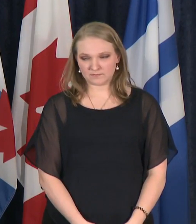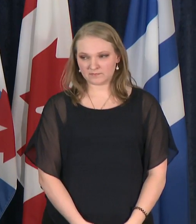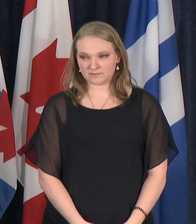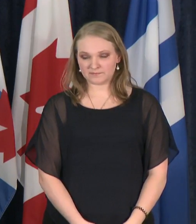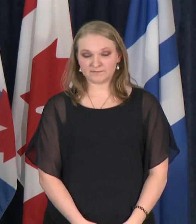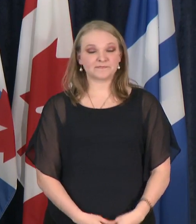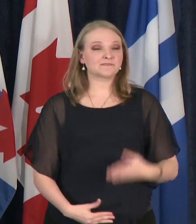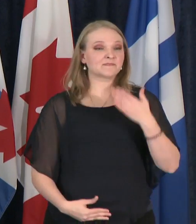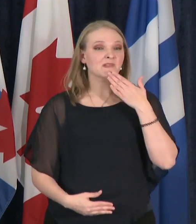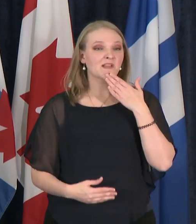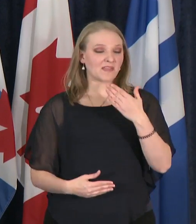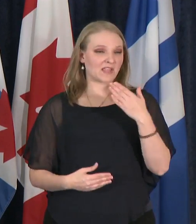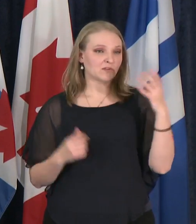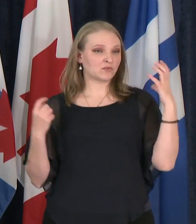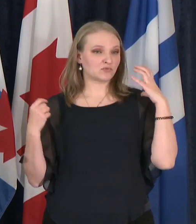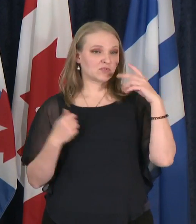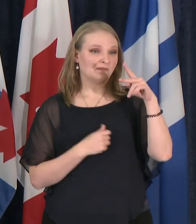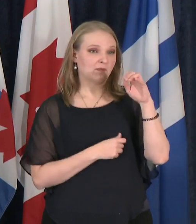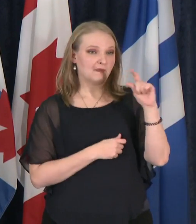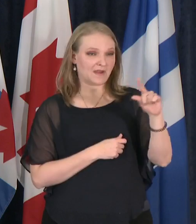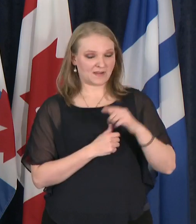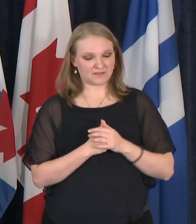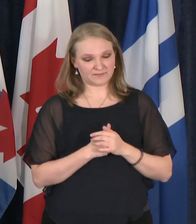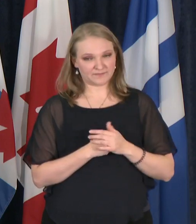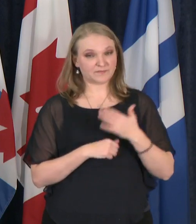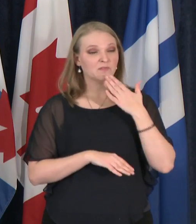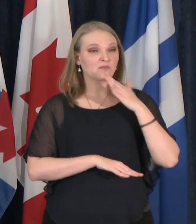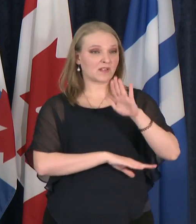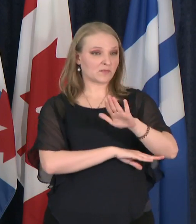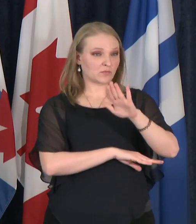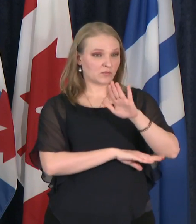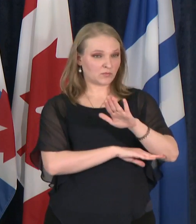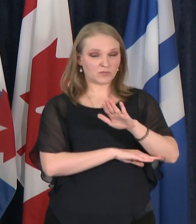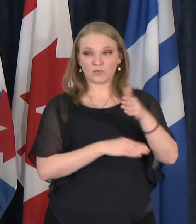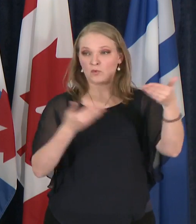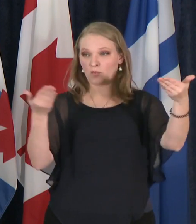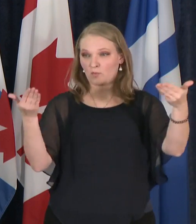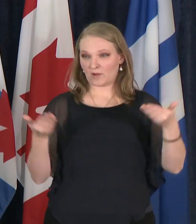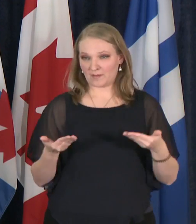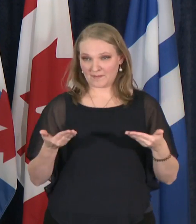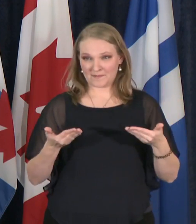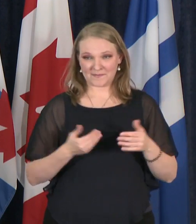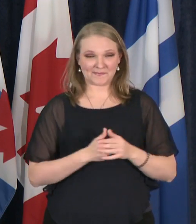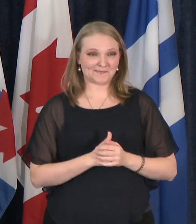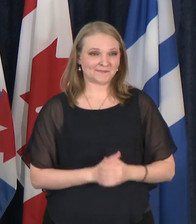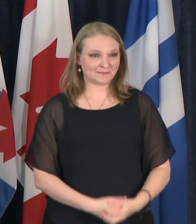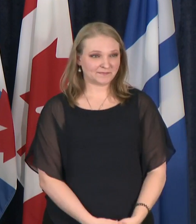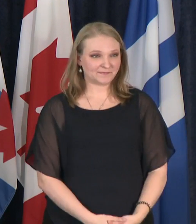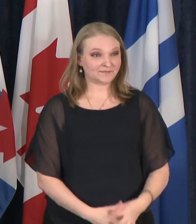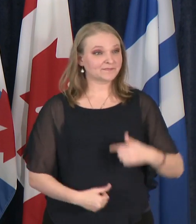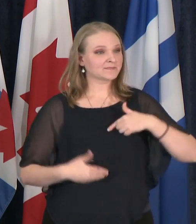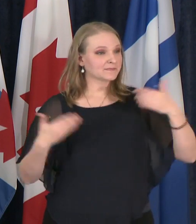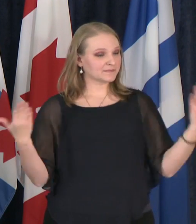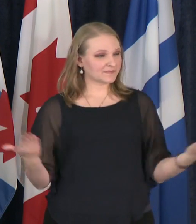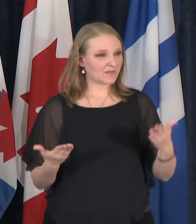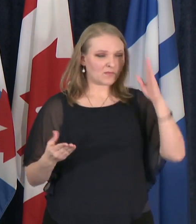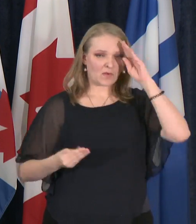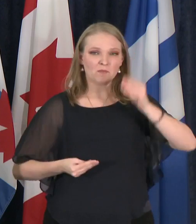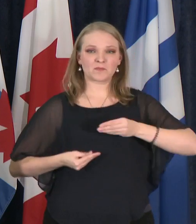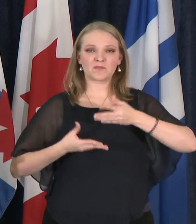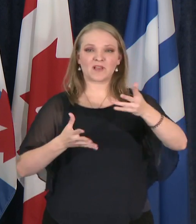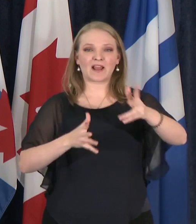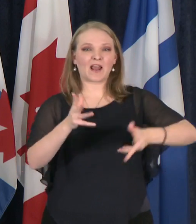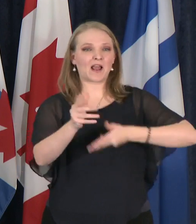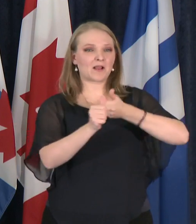Thank you, Chief Pegg. Good afternoon and welcome, everyone. I'm here to provide you with an update